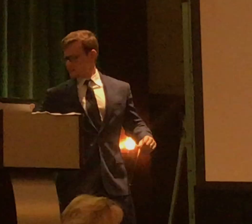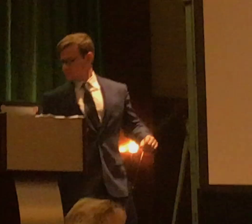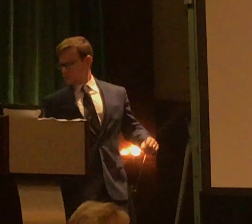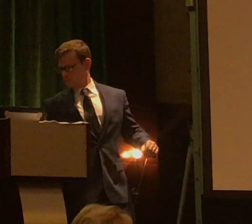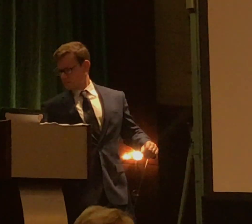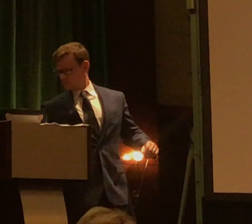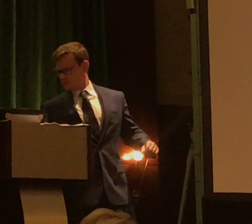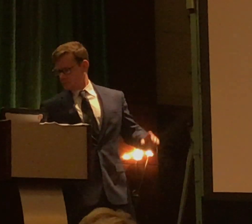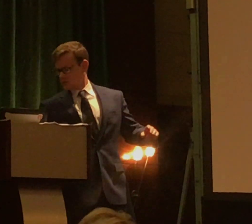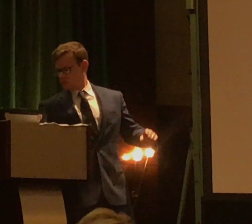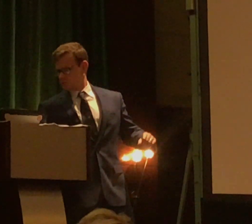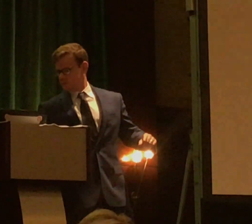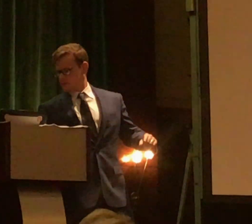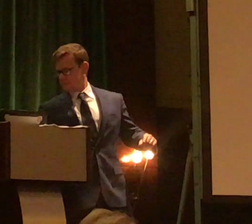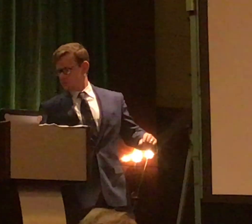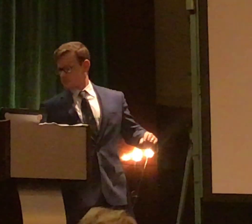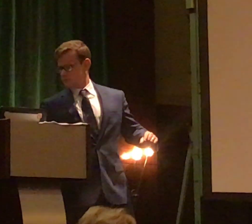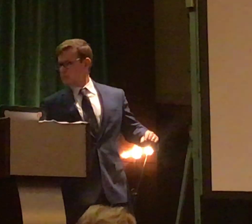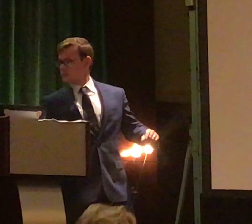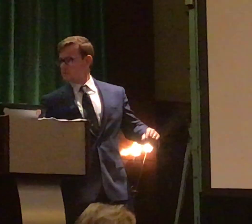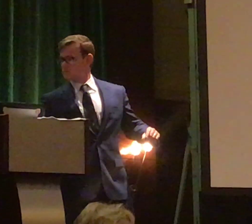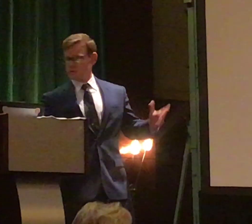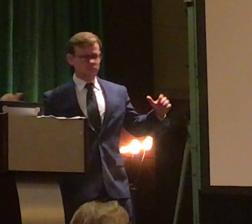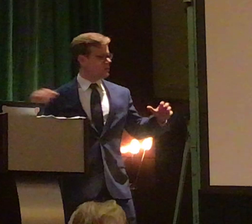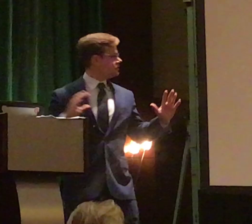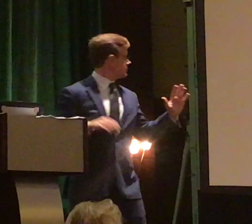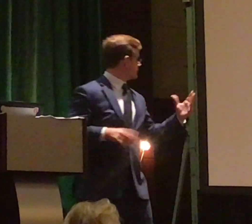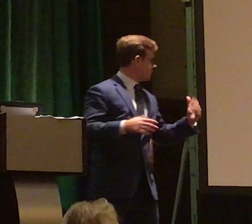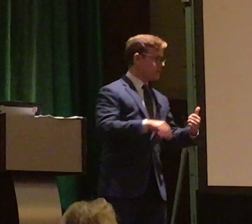the provision removed.